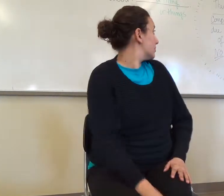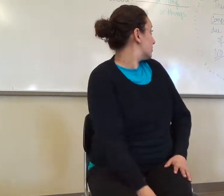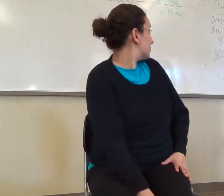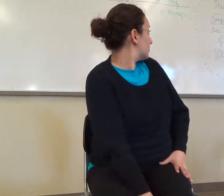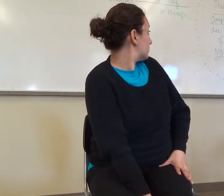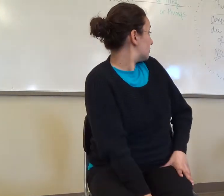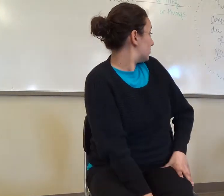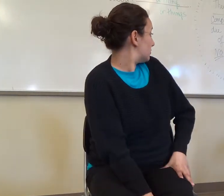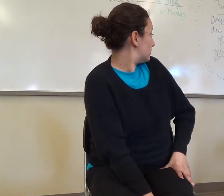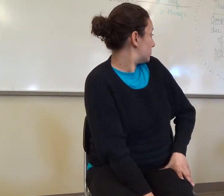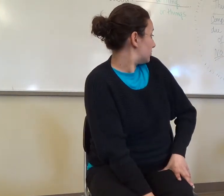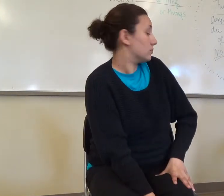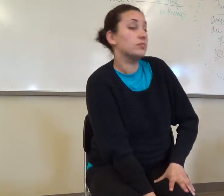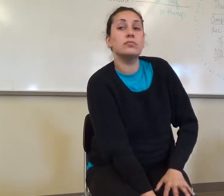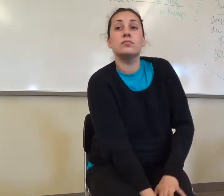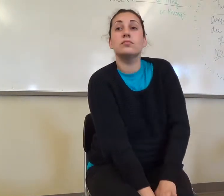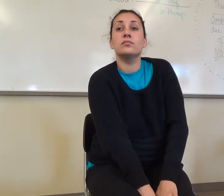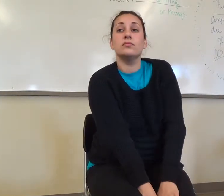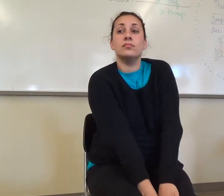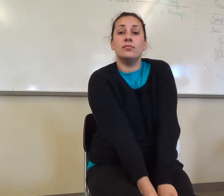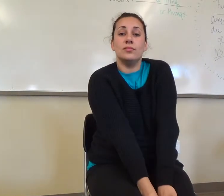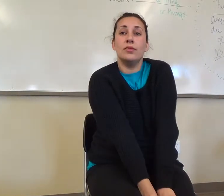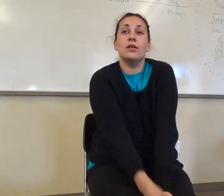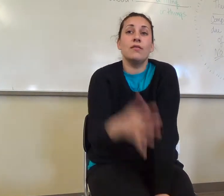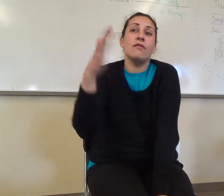And I'll see you on Thursday with your complete